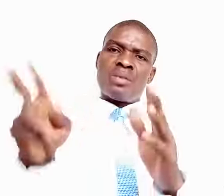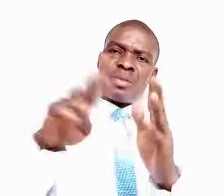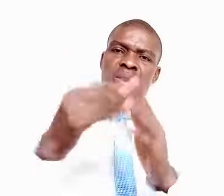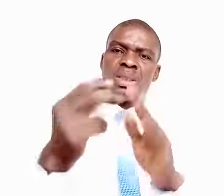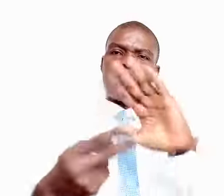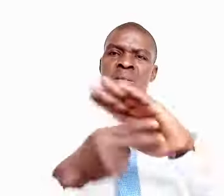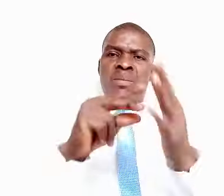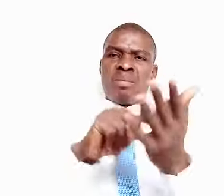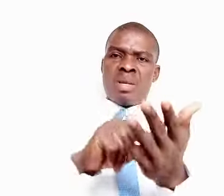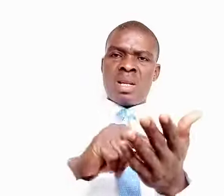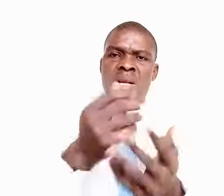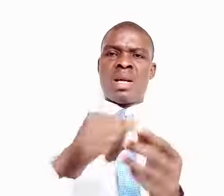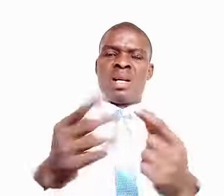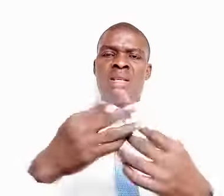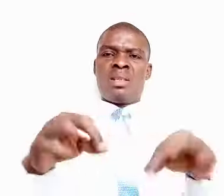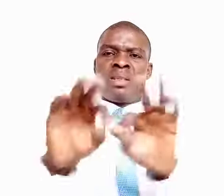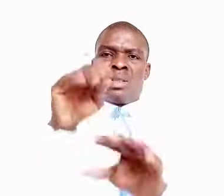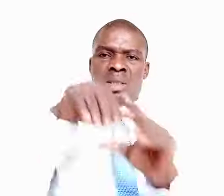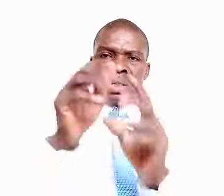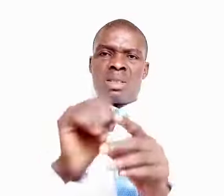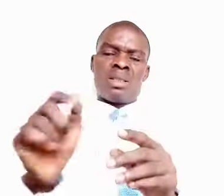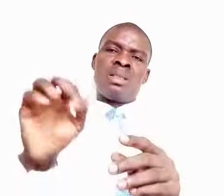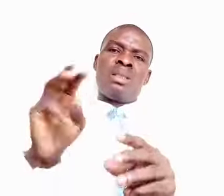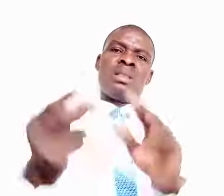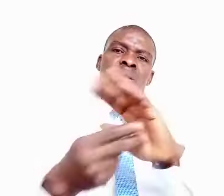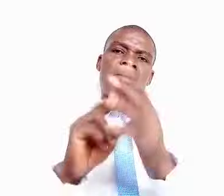and creates evocative and musical sound effects.